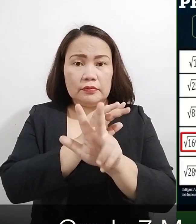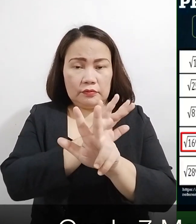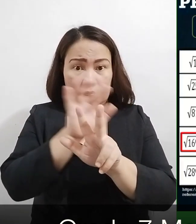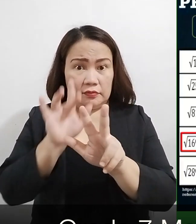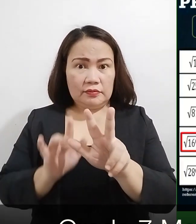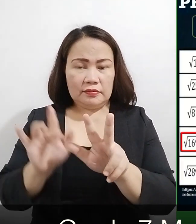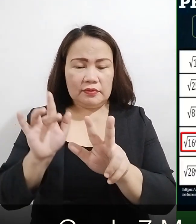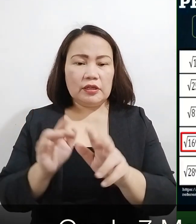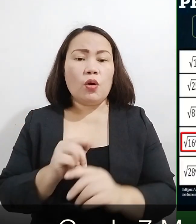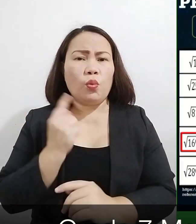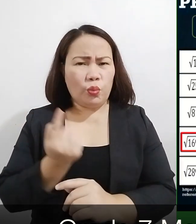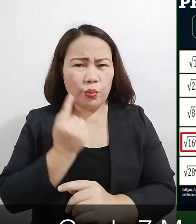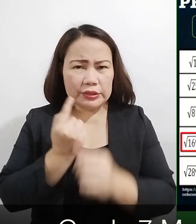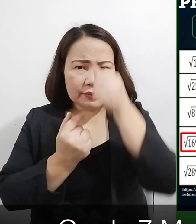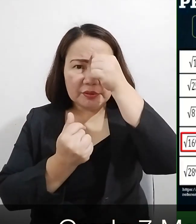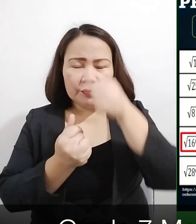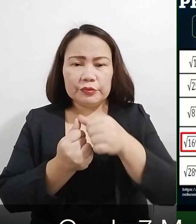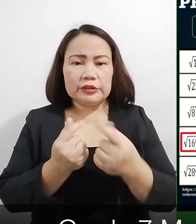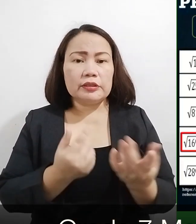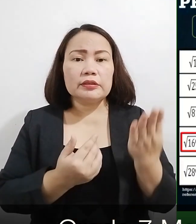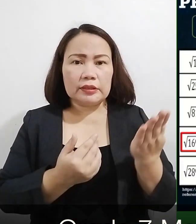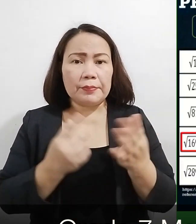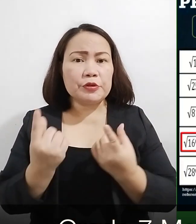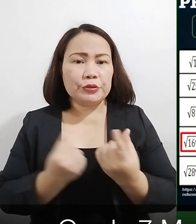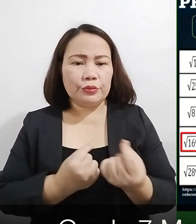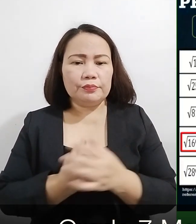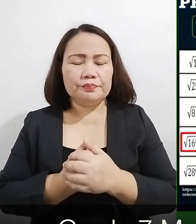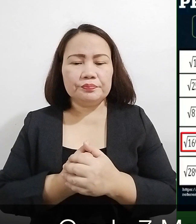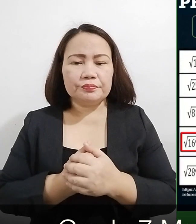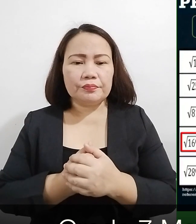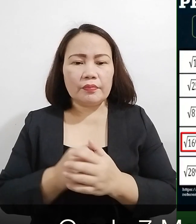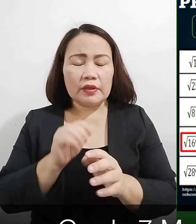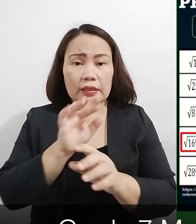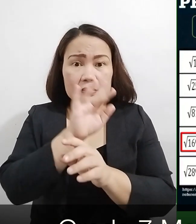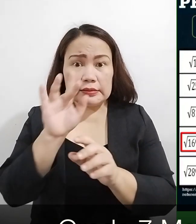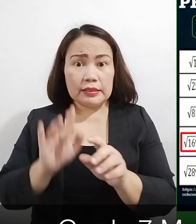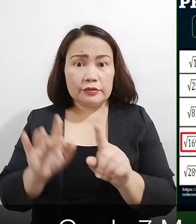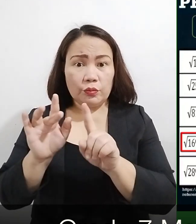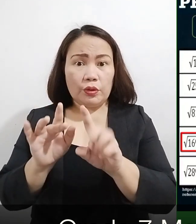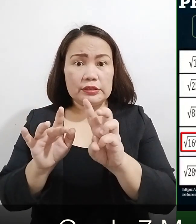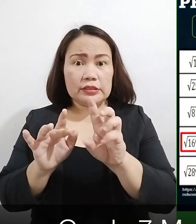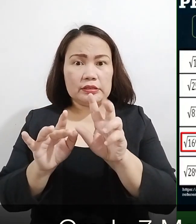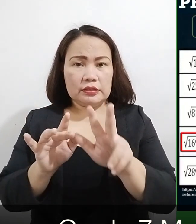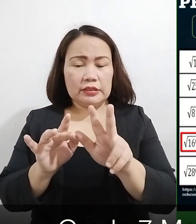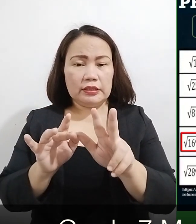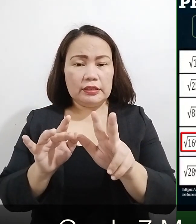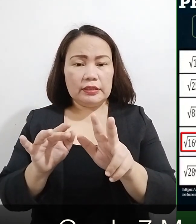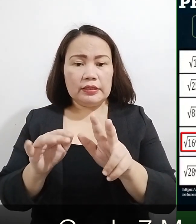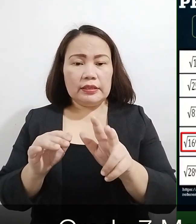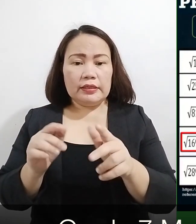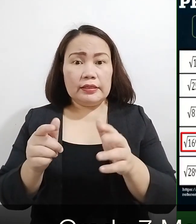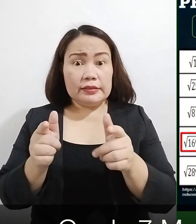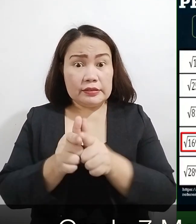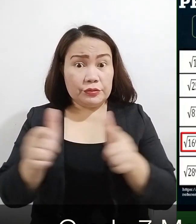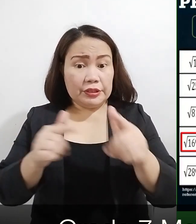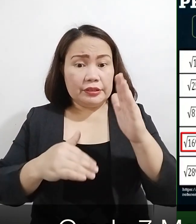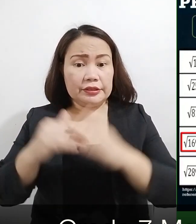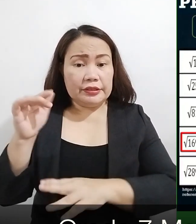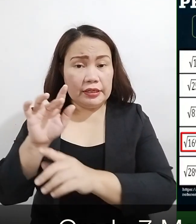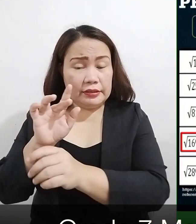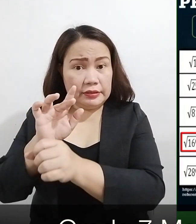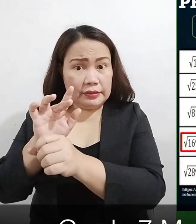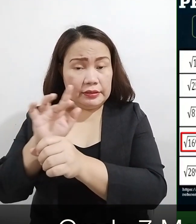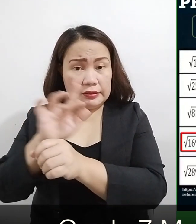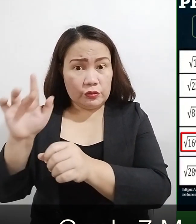at 169. Ganun po palagi ang gagawin. So, square root of 163 is greater than square root of